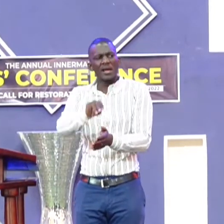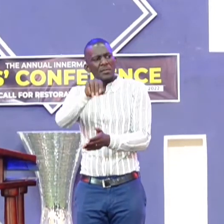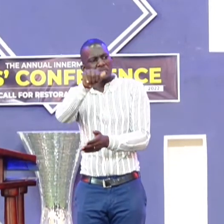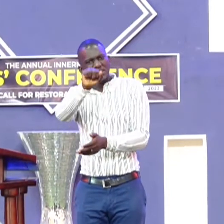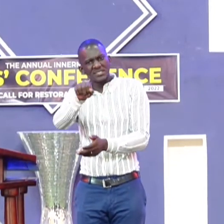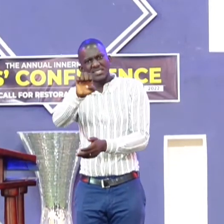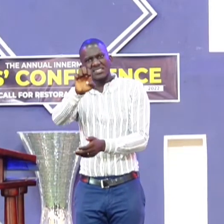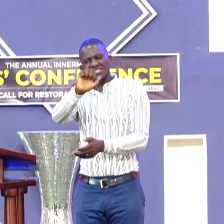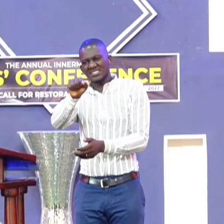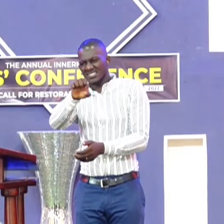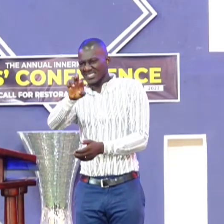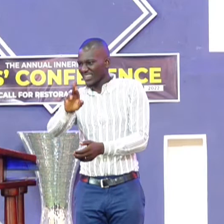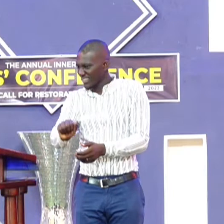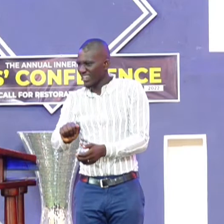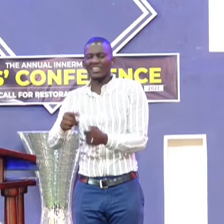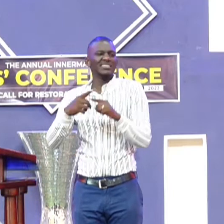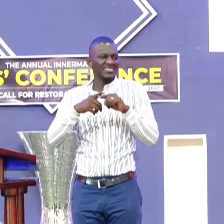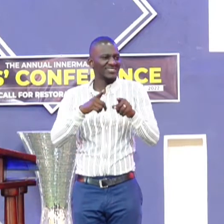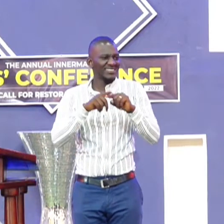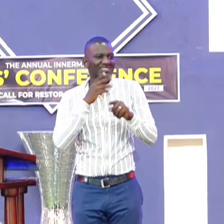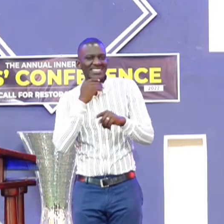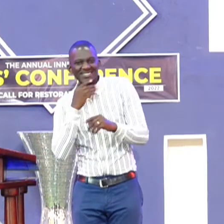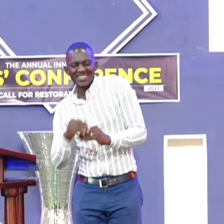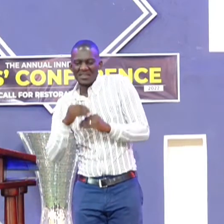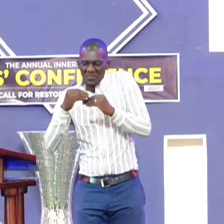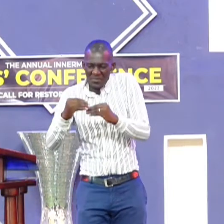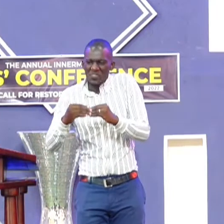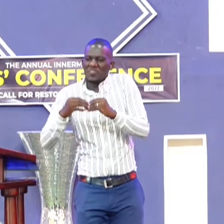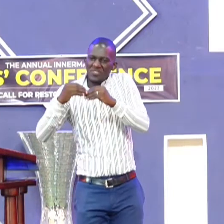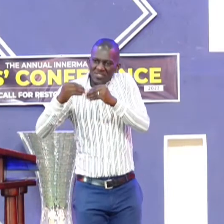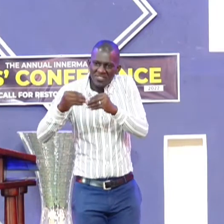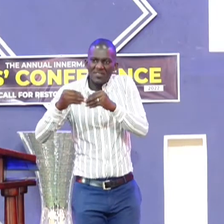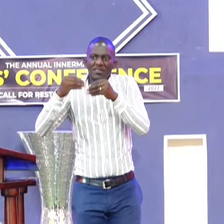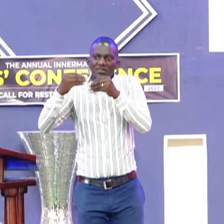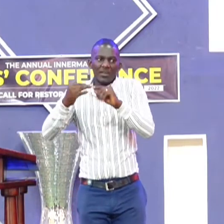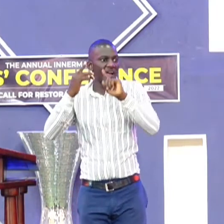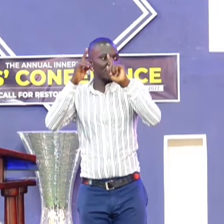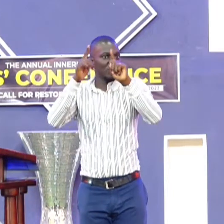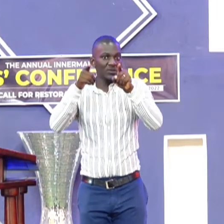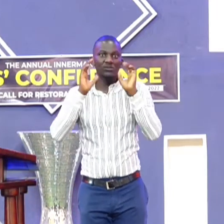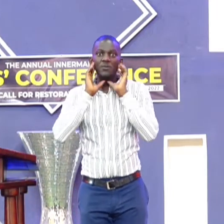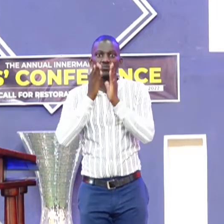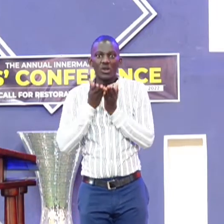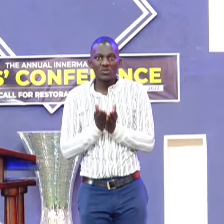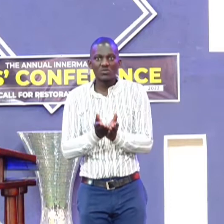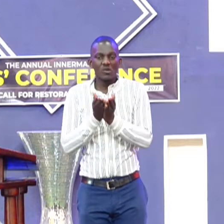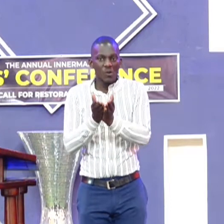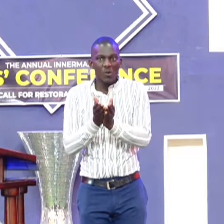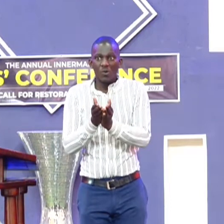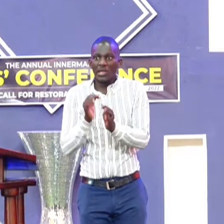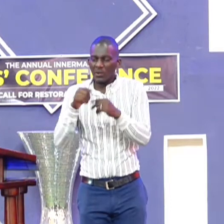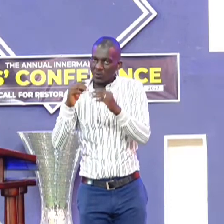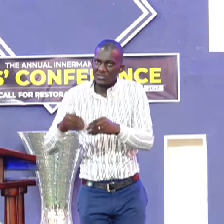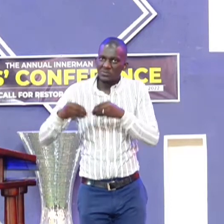of Methuselah existed. He came generation to generation. He reached